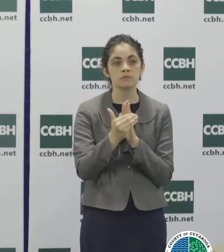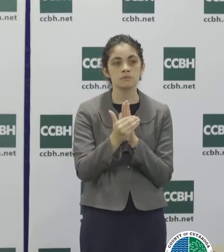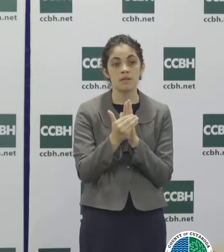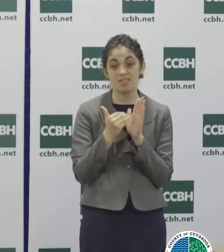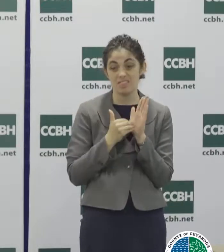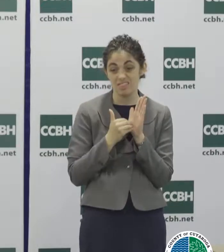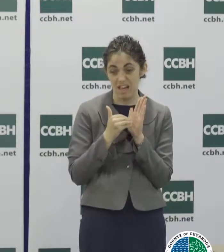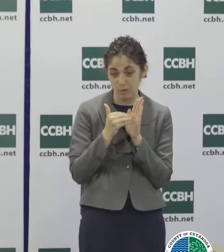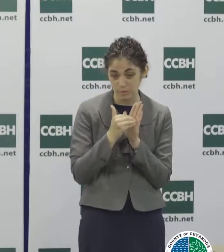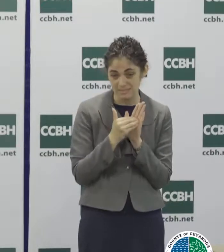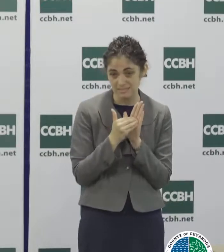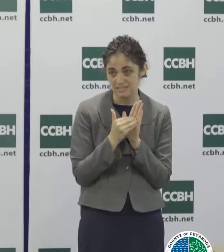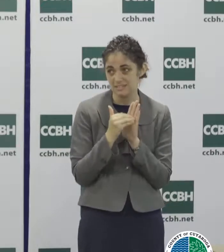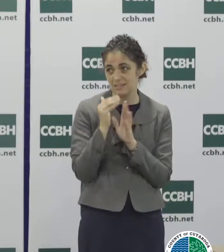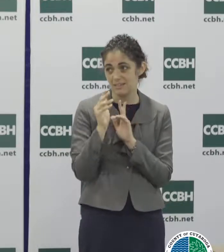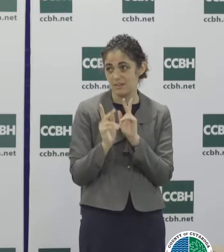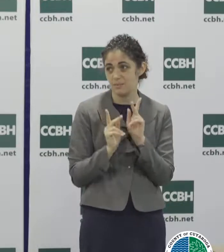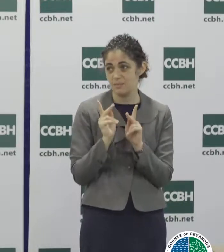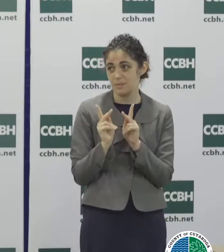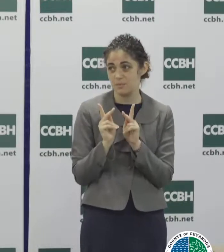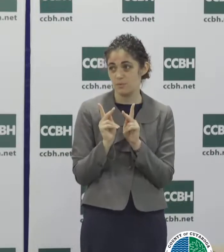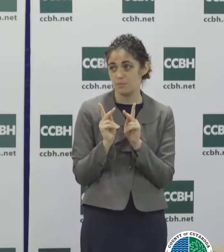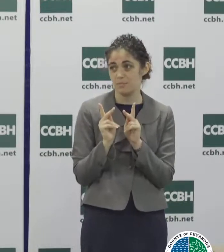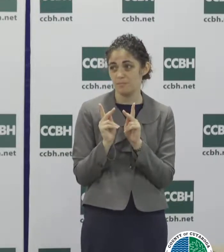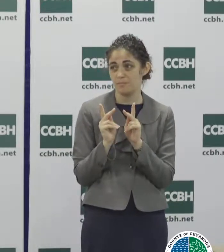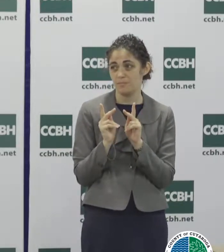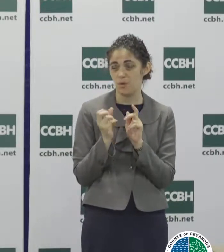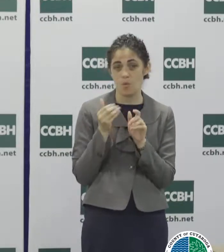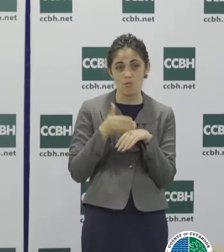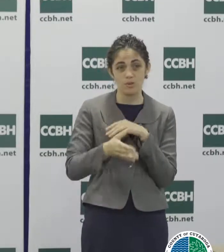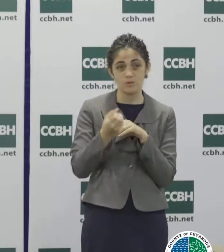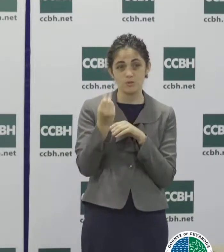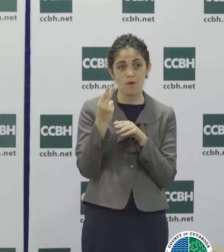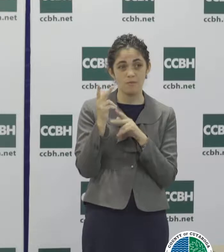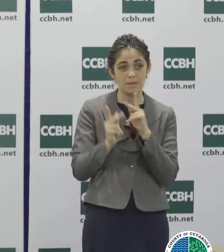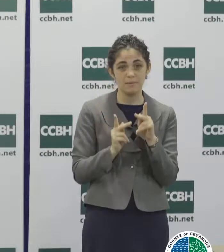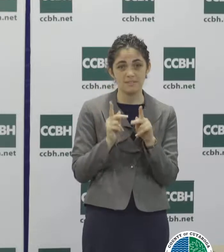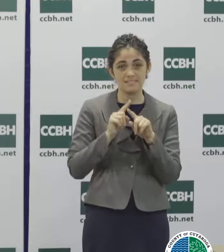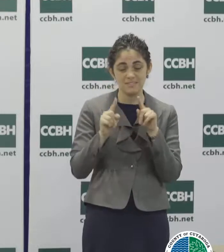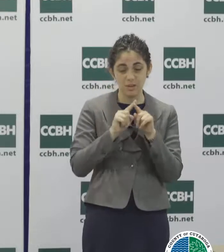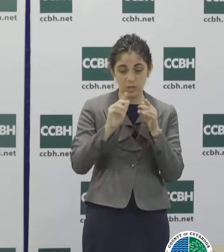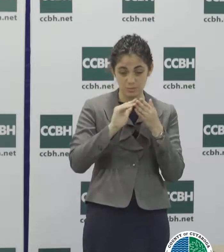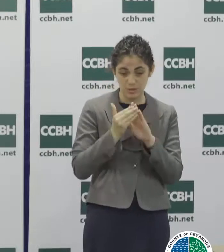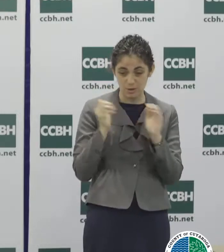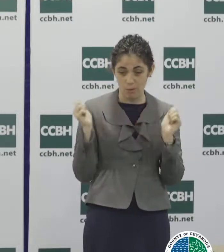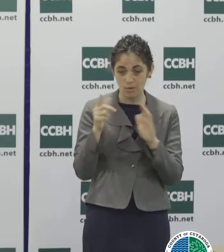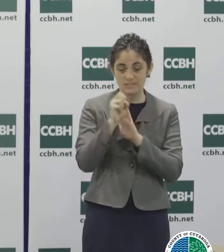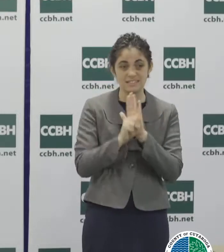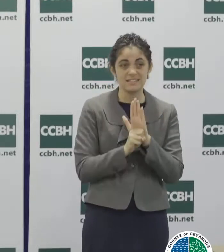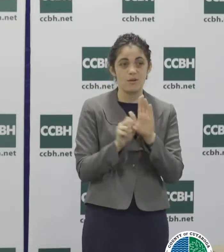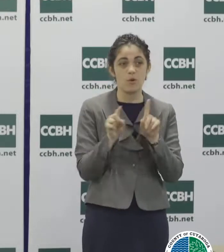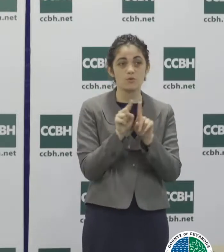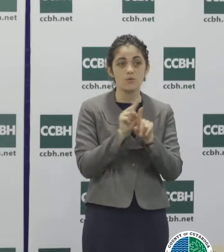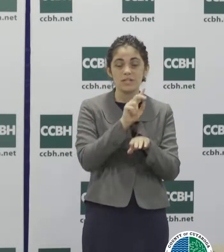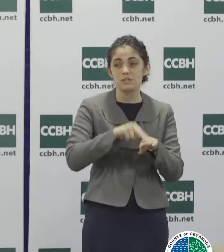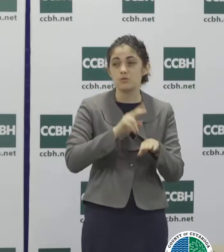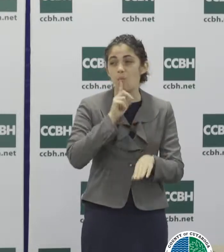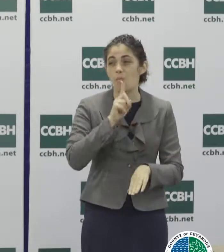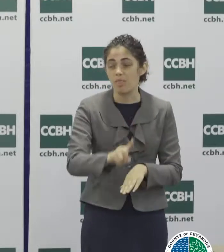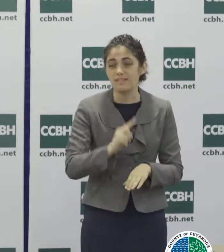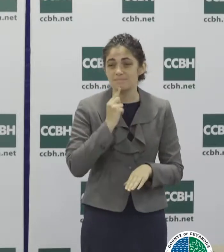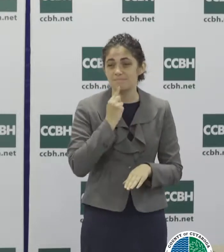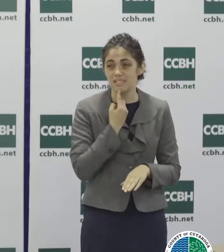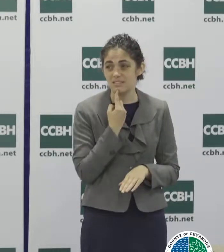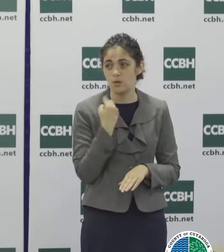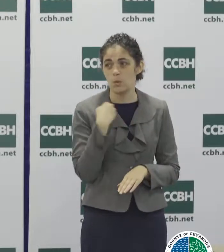several dozens of people die across communities in this entire state, across the nation. This is very serious,